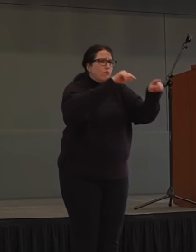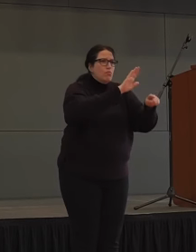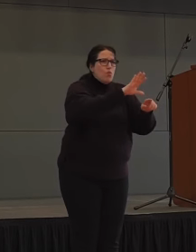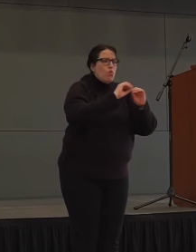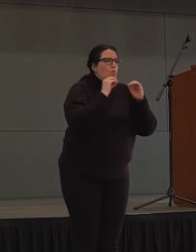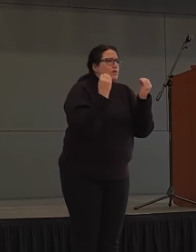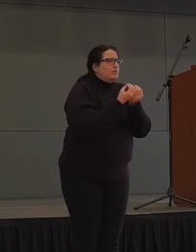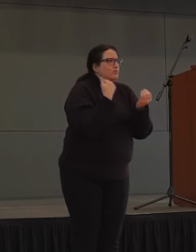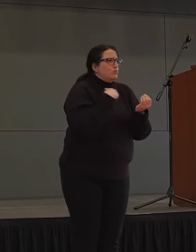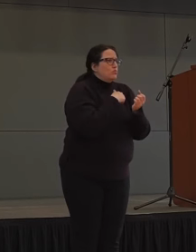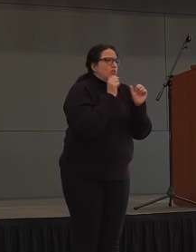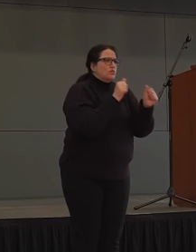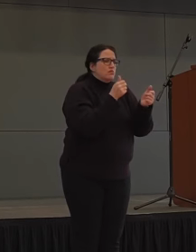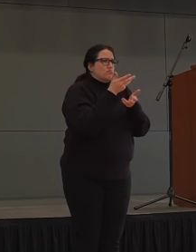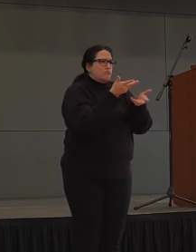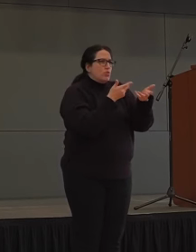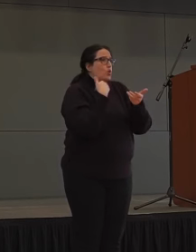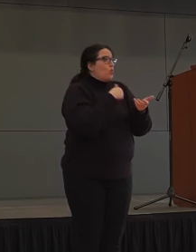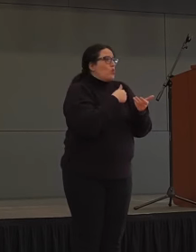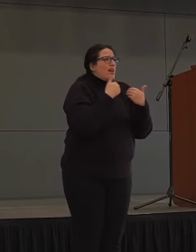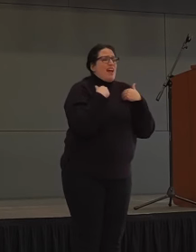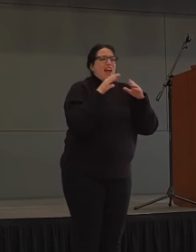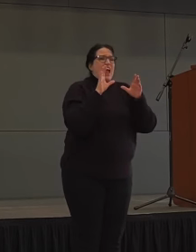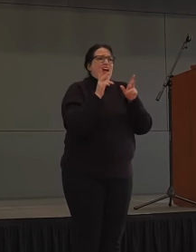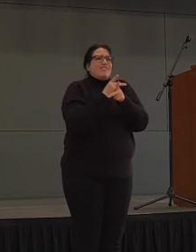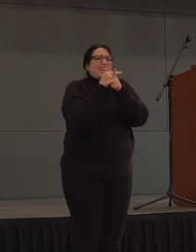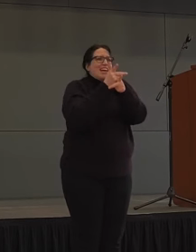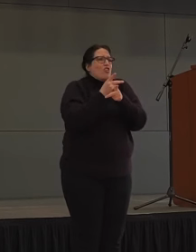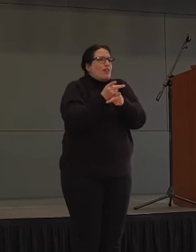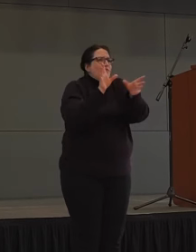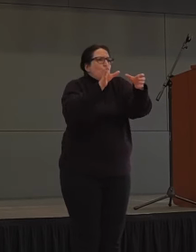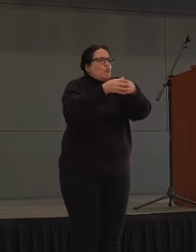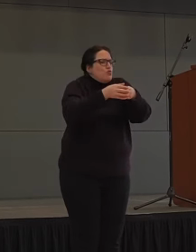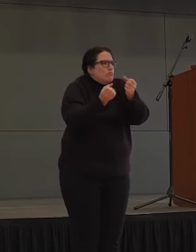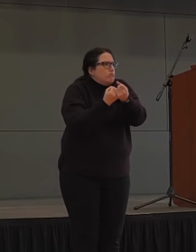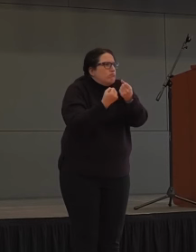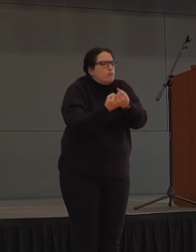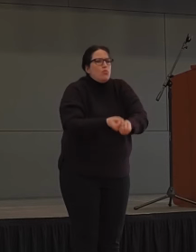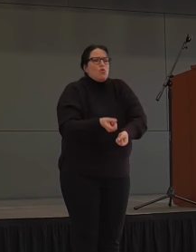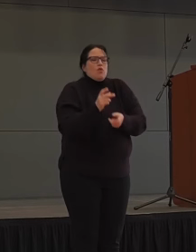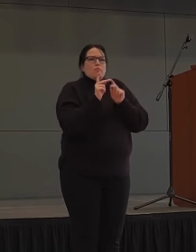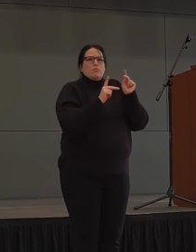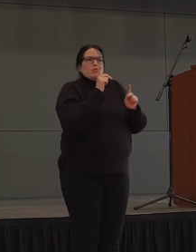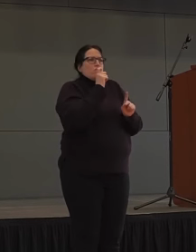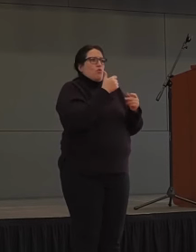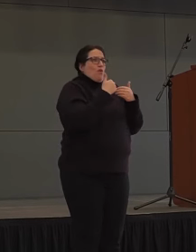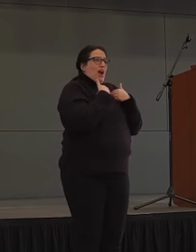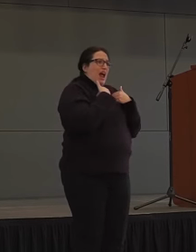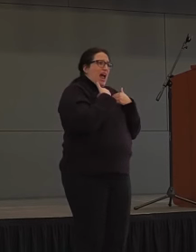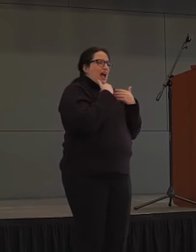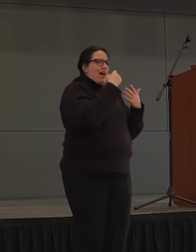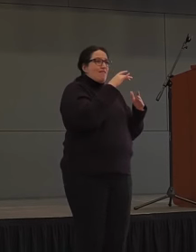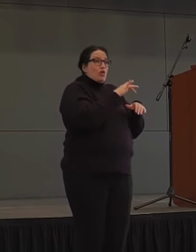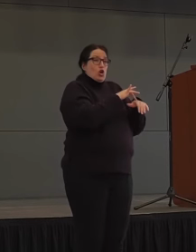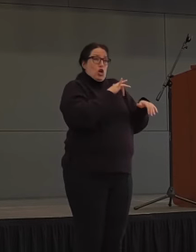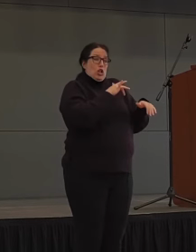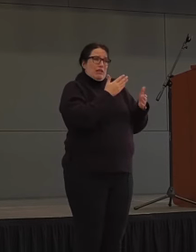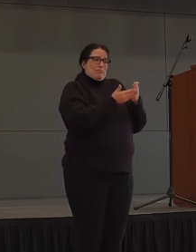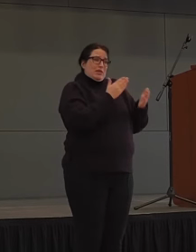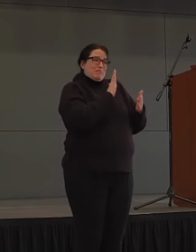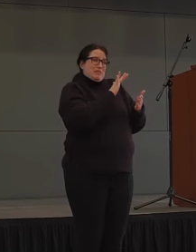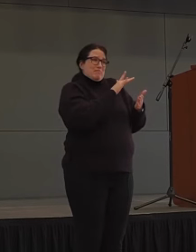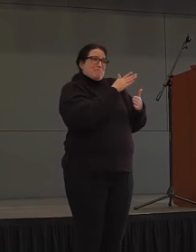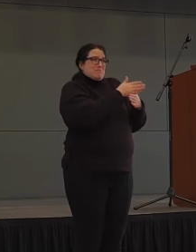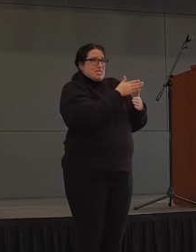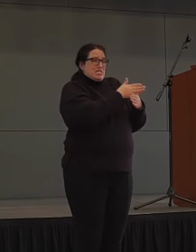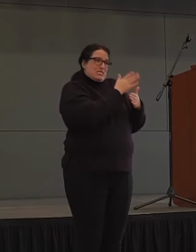talk. We have caregiver groups. We have groups for people that are in early to mid-stage memory loss.